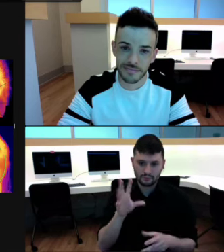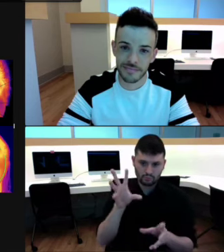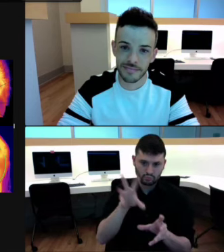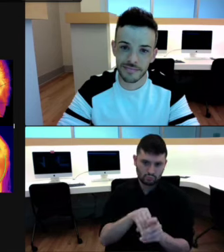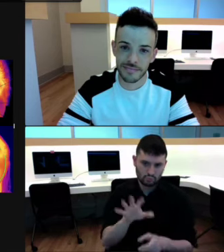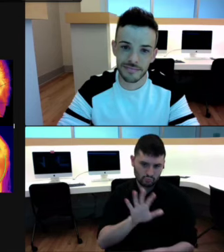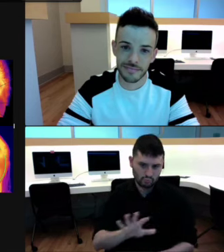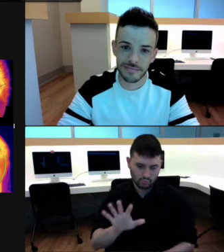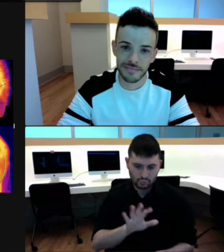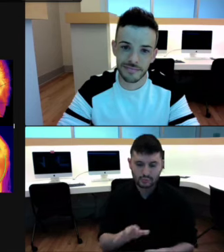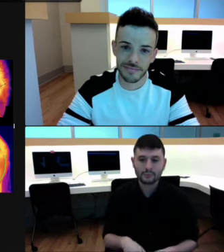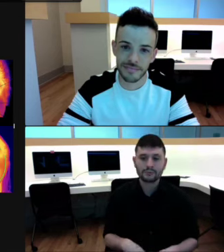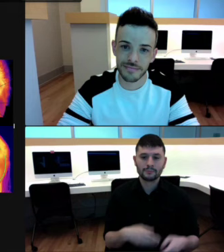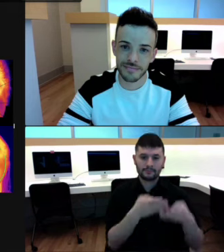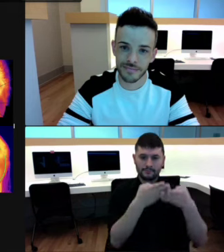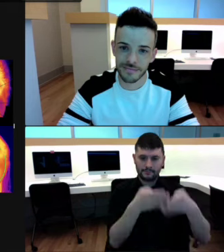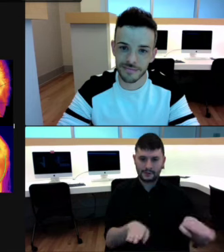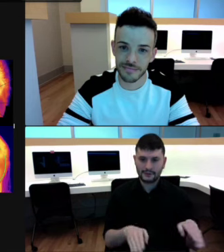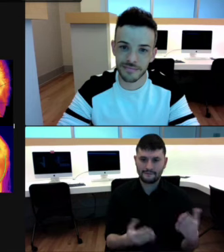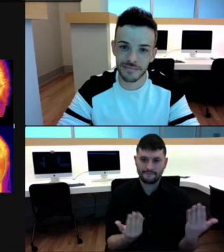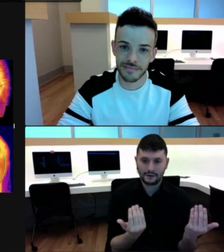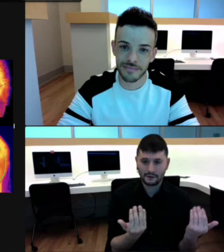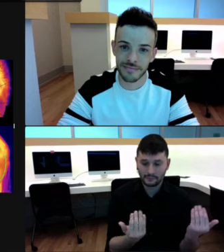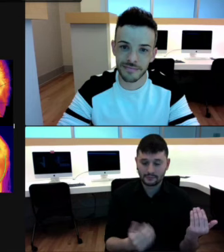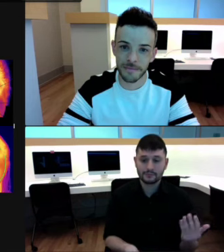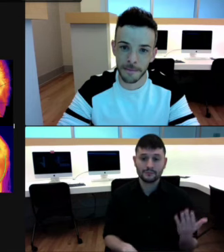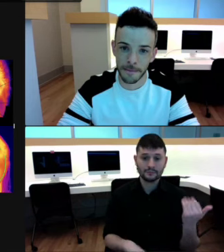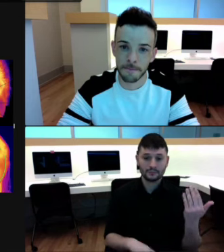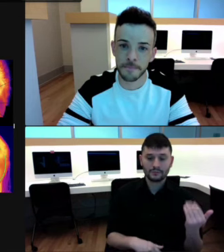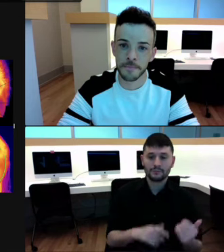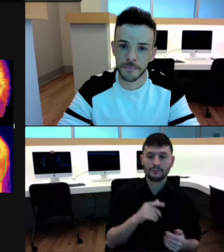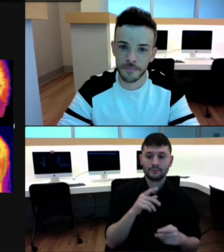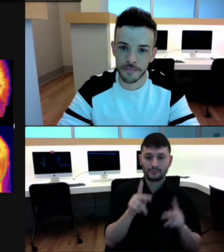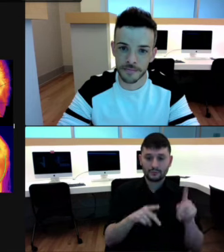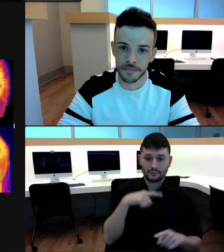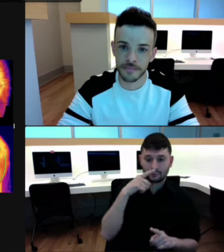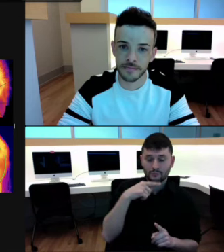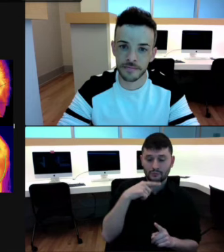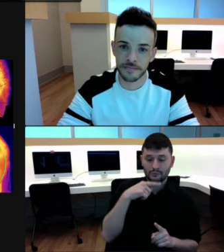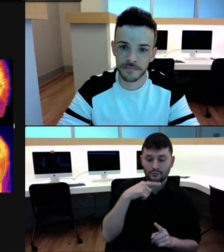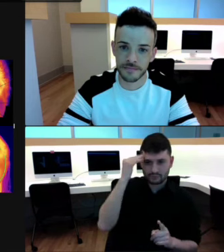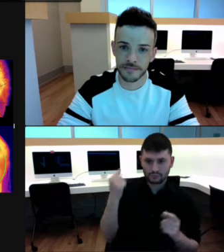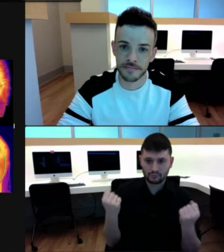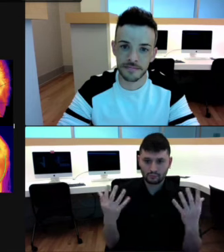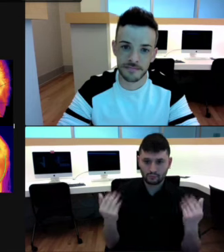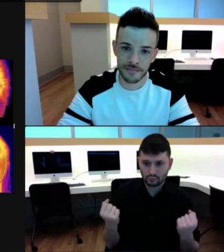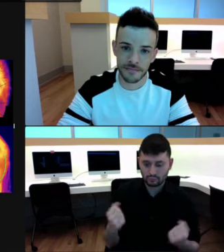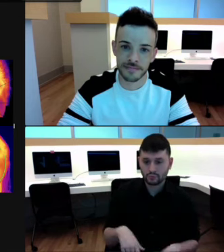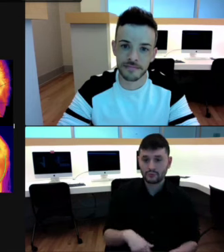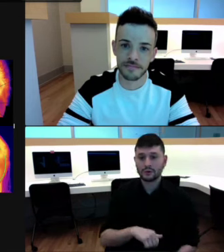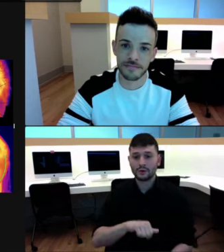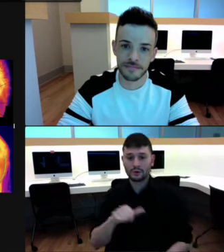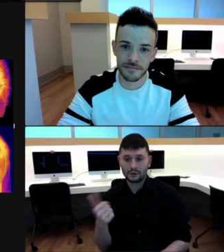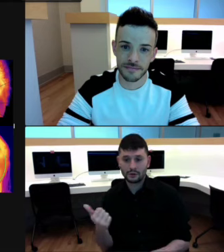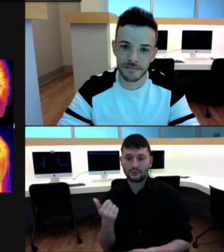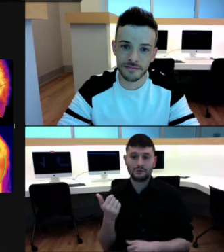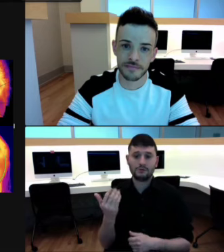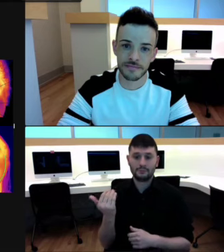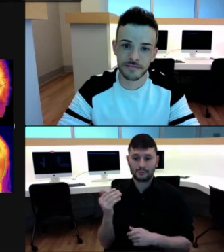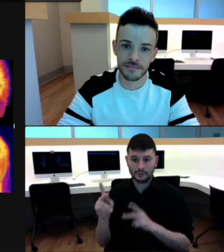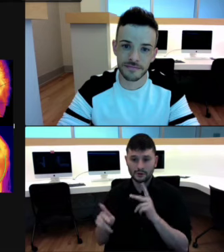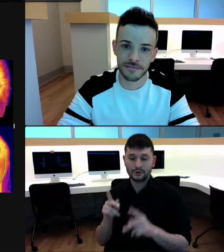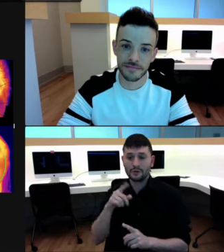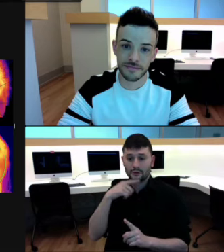We have roughly 30 participants split into 2 groups of 15. 15 of them are hearing people who sign, and the